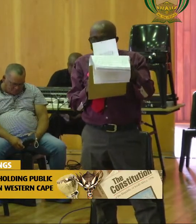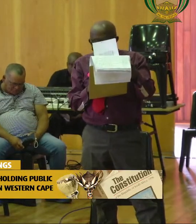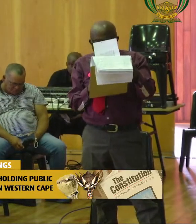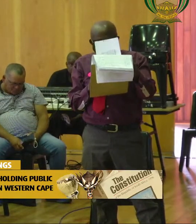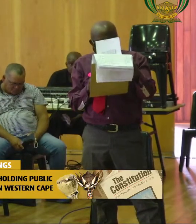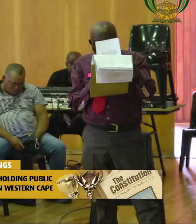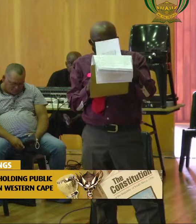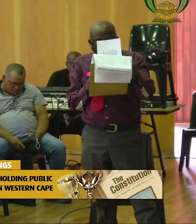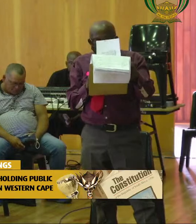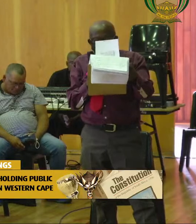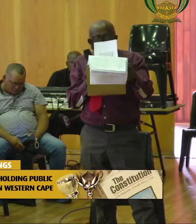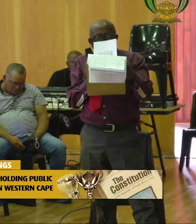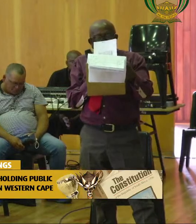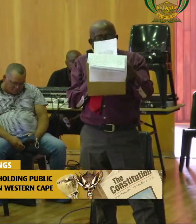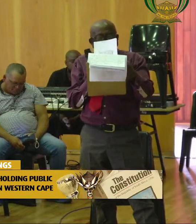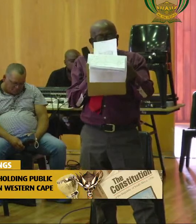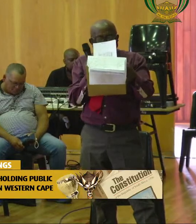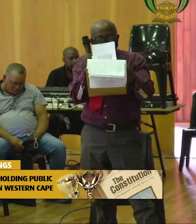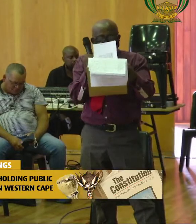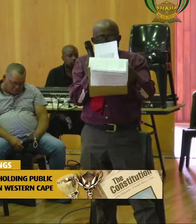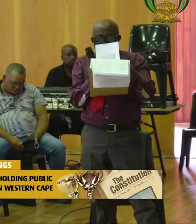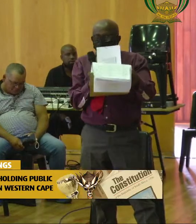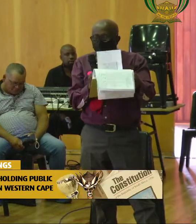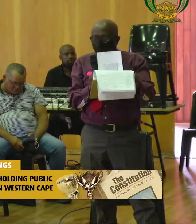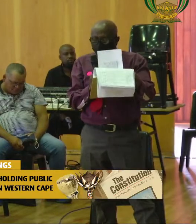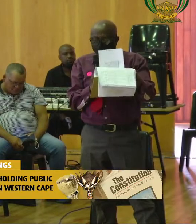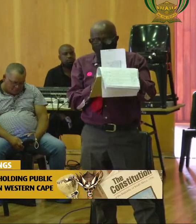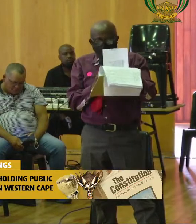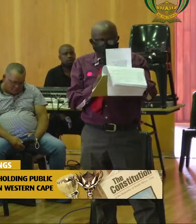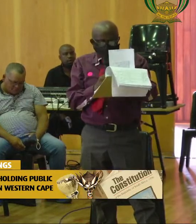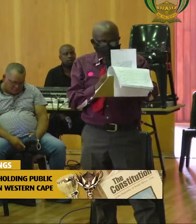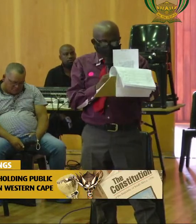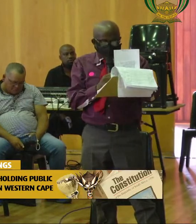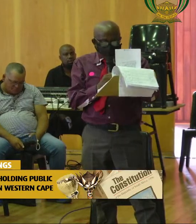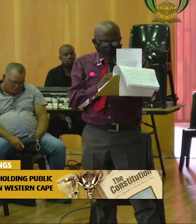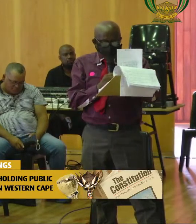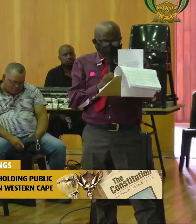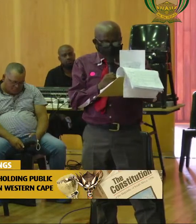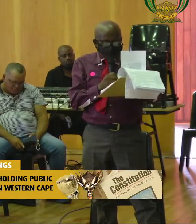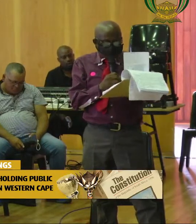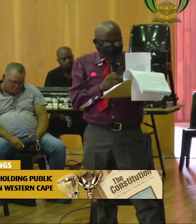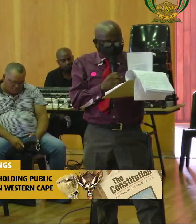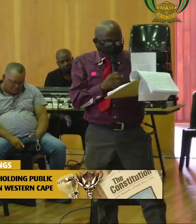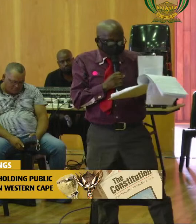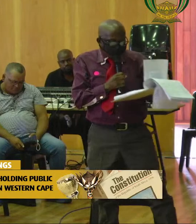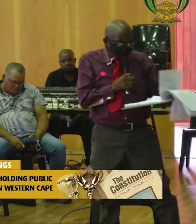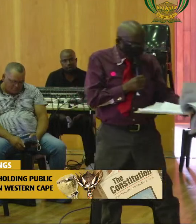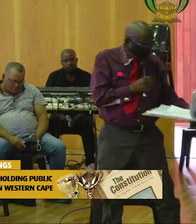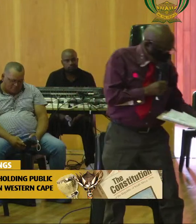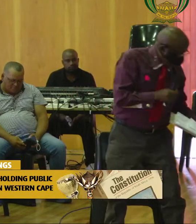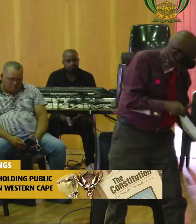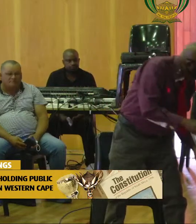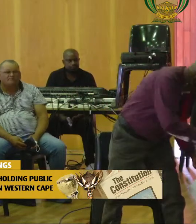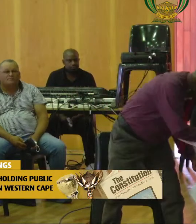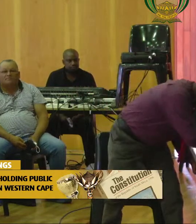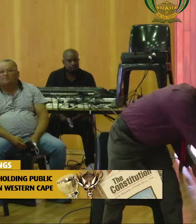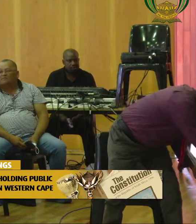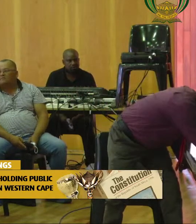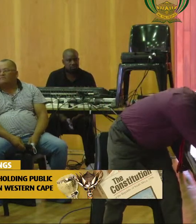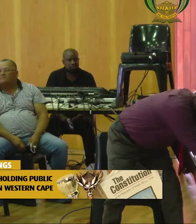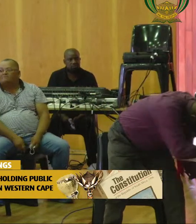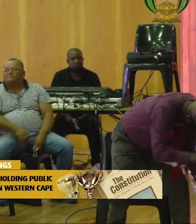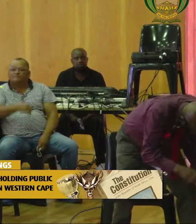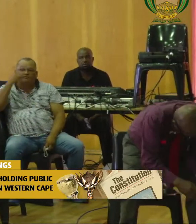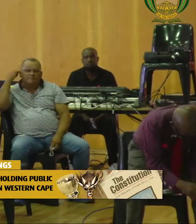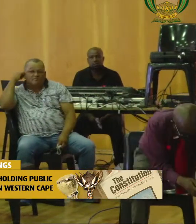an organization, we reject the system. We reject this to be implemented and put forward. Thank